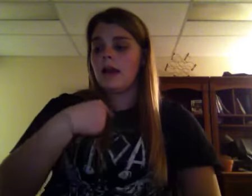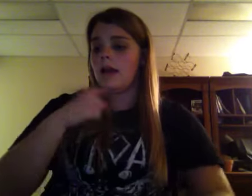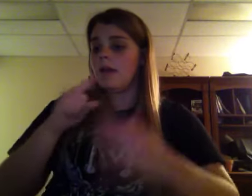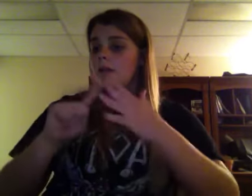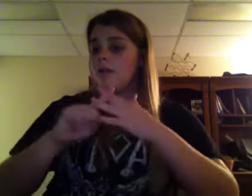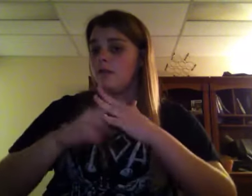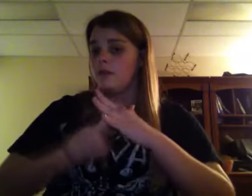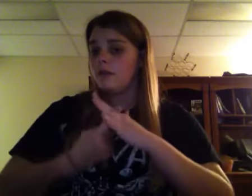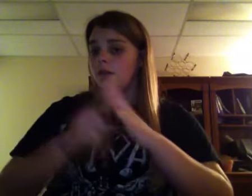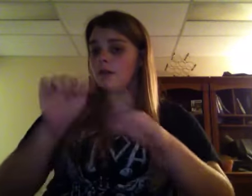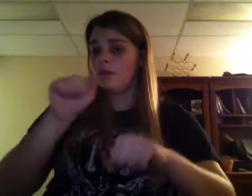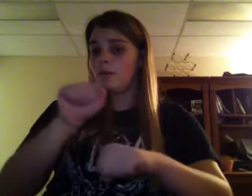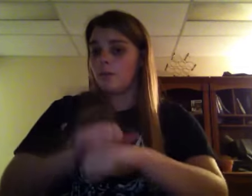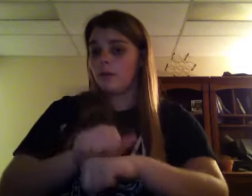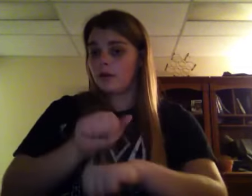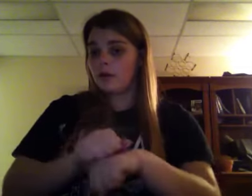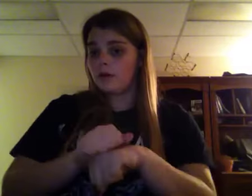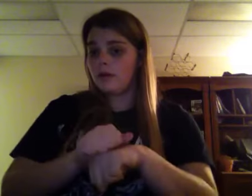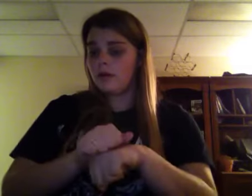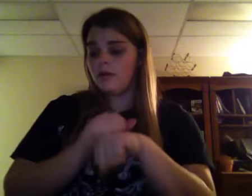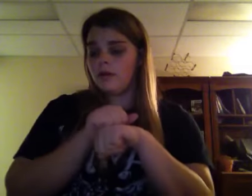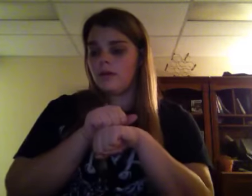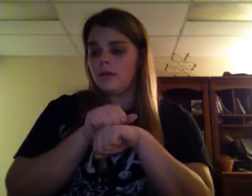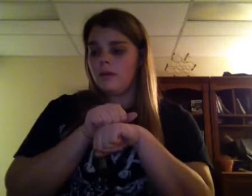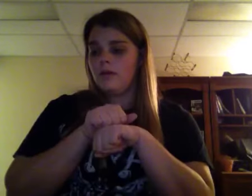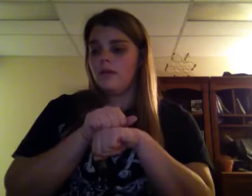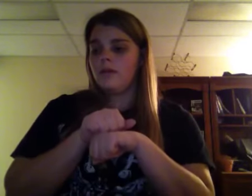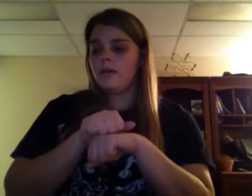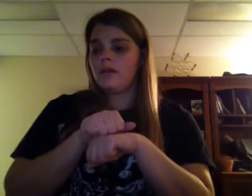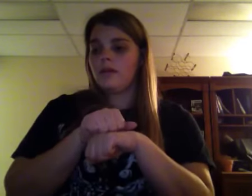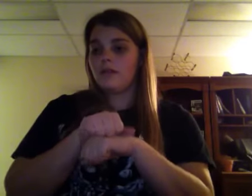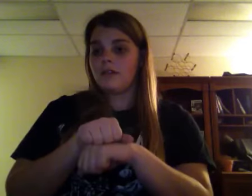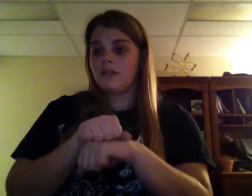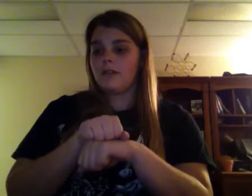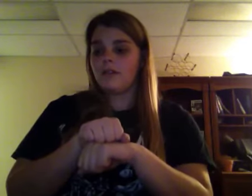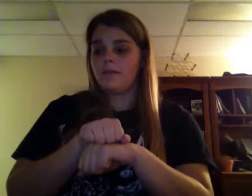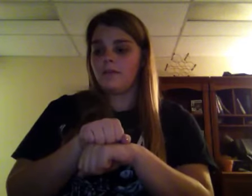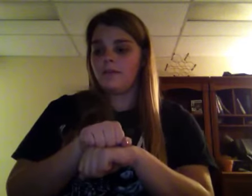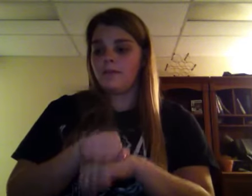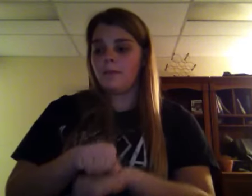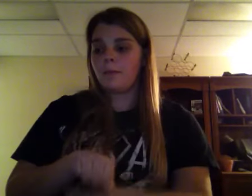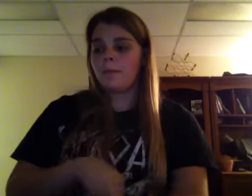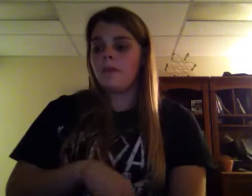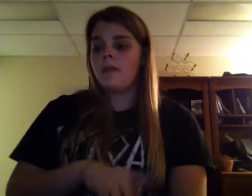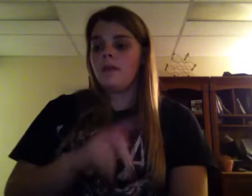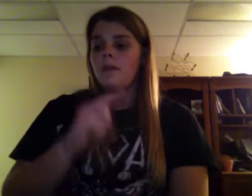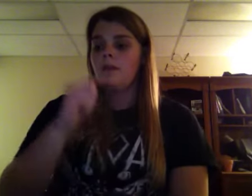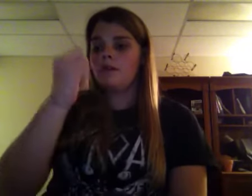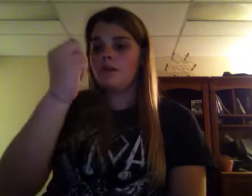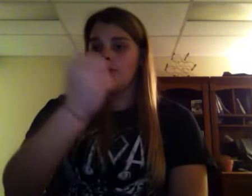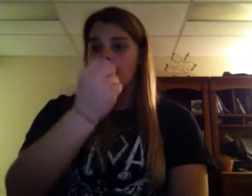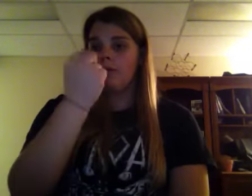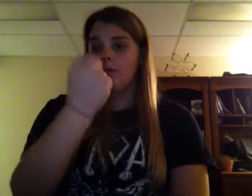I start work is the translation. So